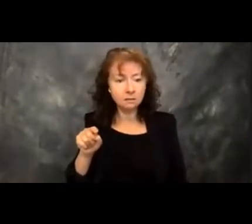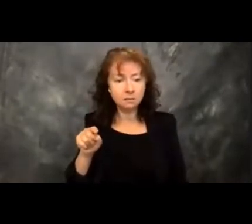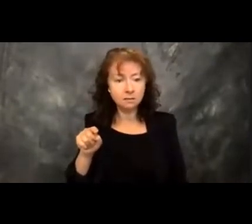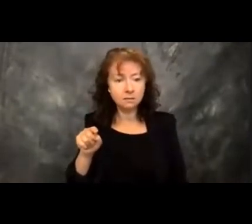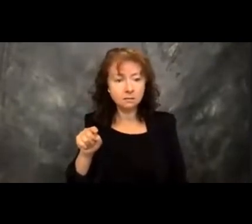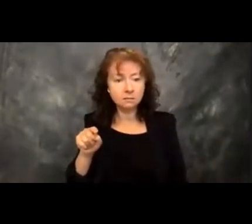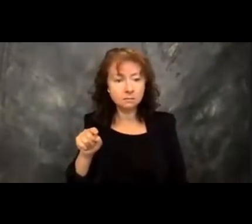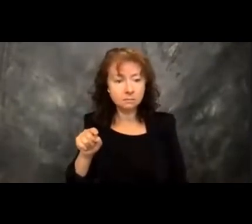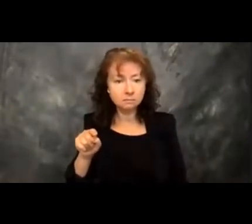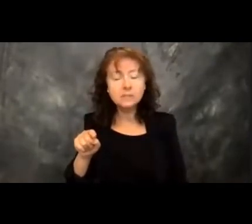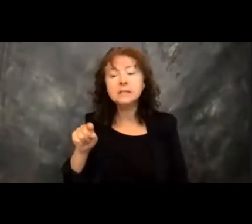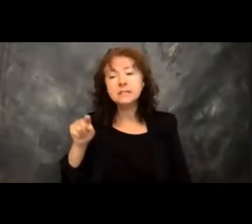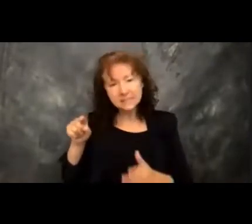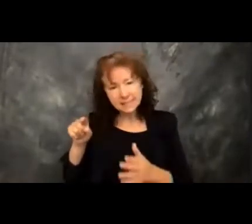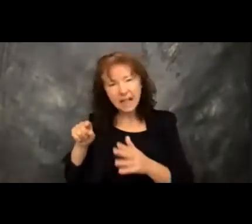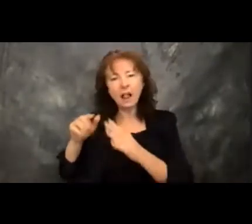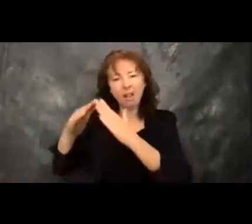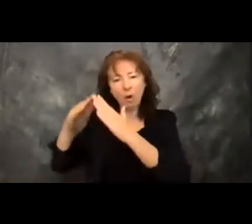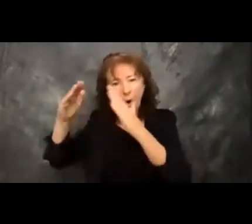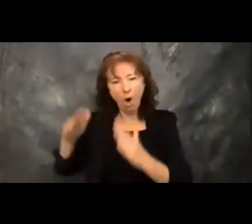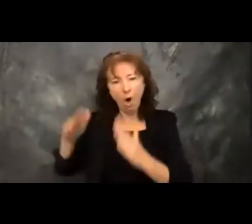at home place.